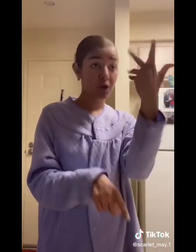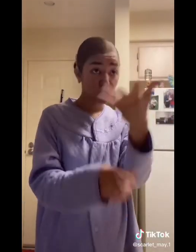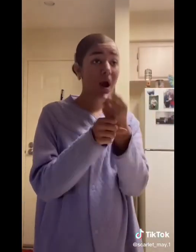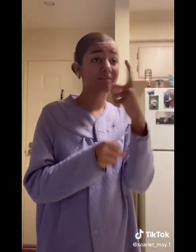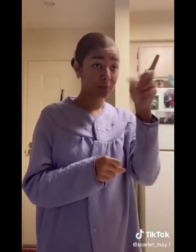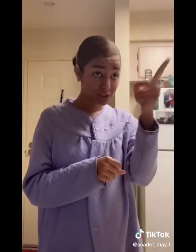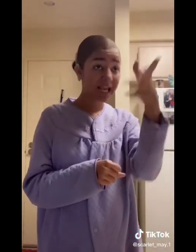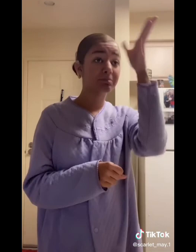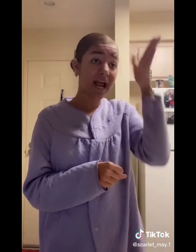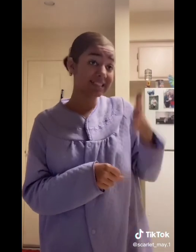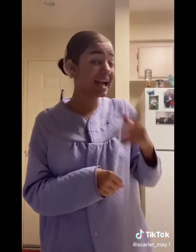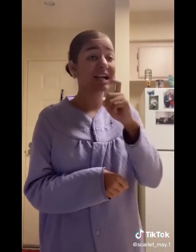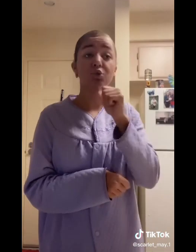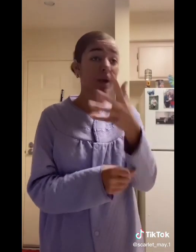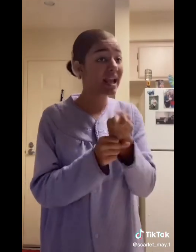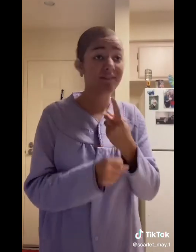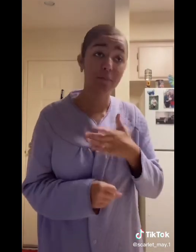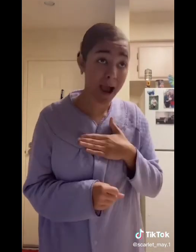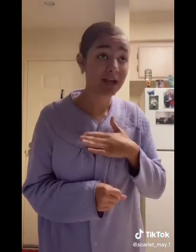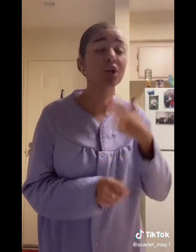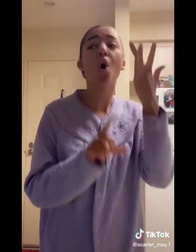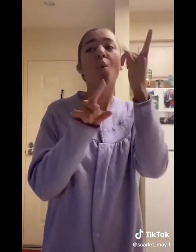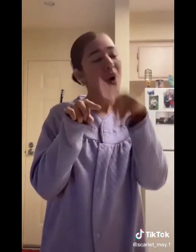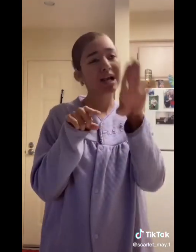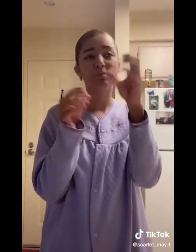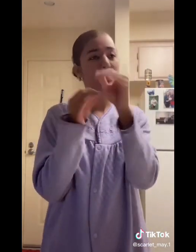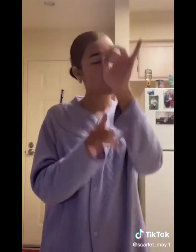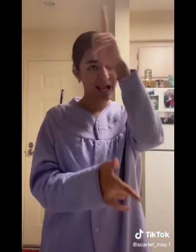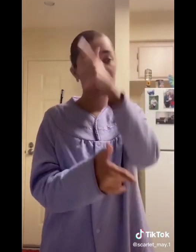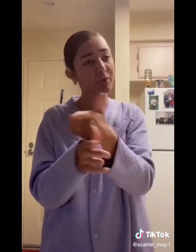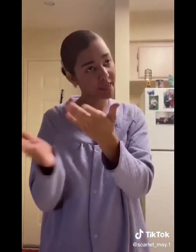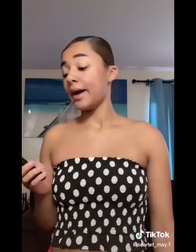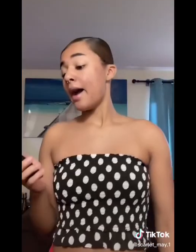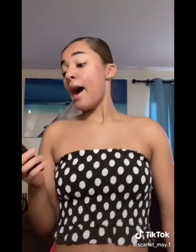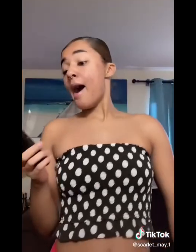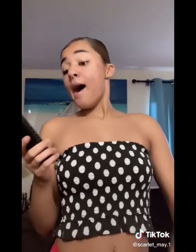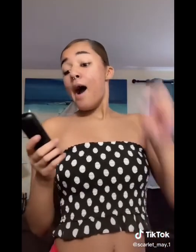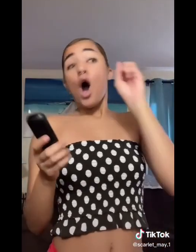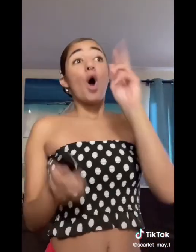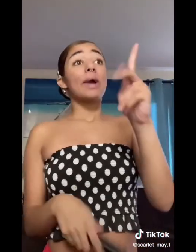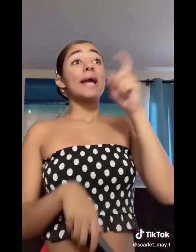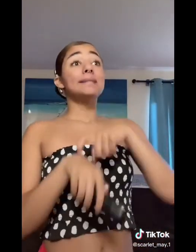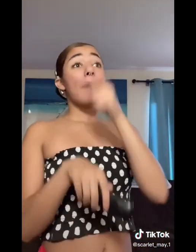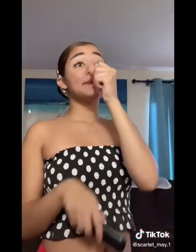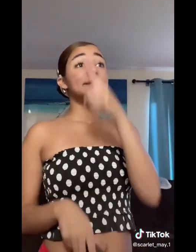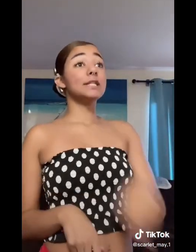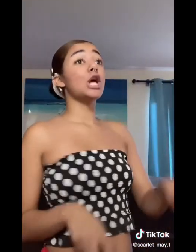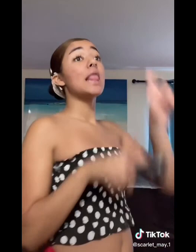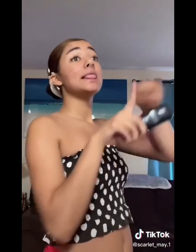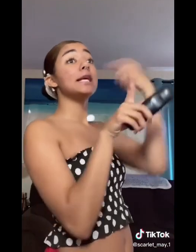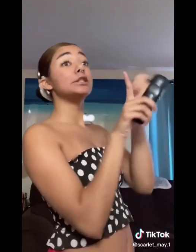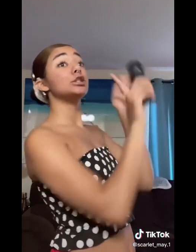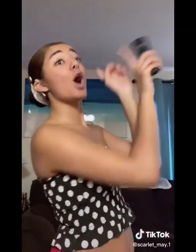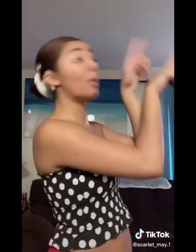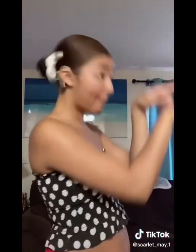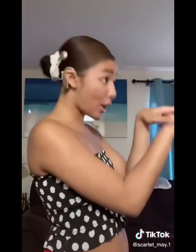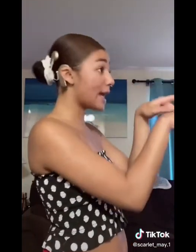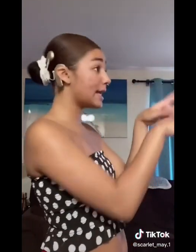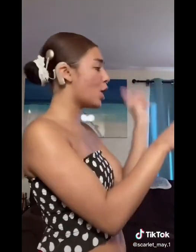from your damn daddy's side because you ain't get it from mine's. Why can't you be more like your brothers? Okay, it's time to snitch. Let's start with Brian.